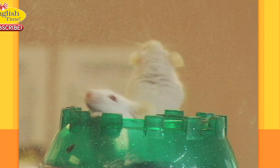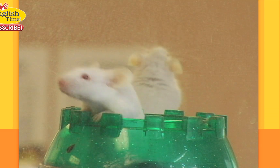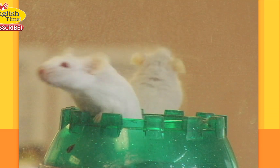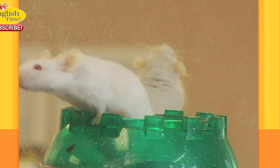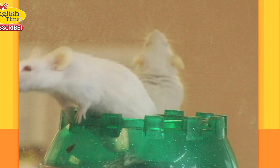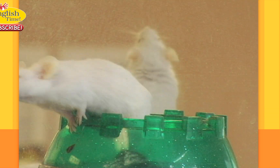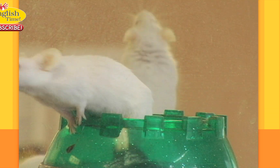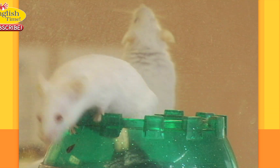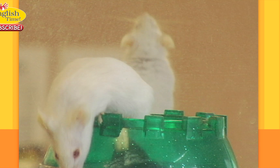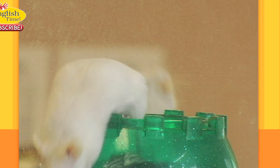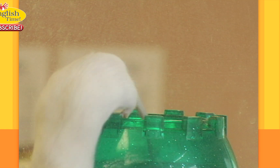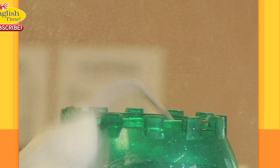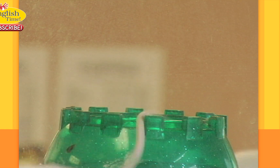A mouse.